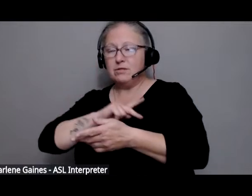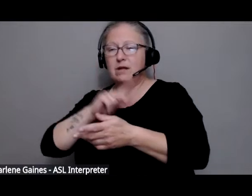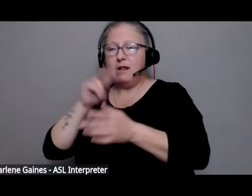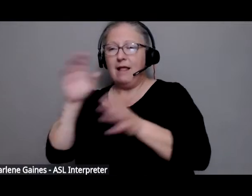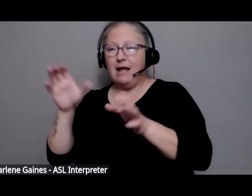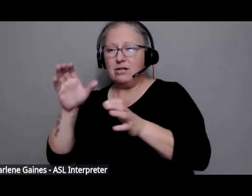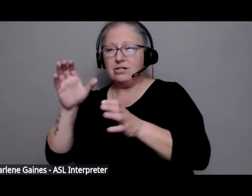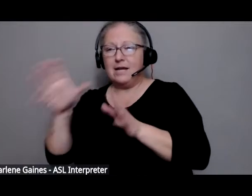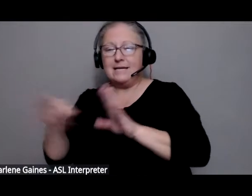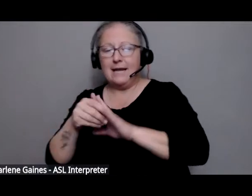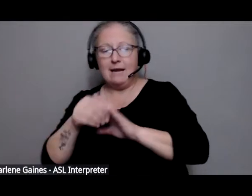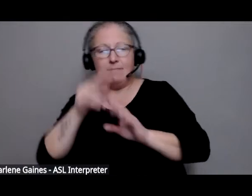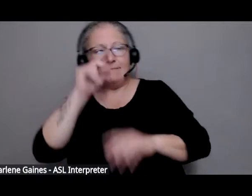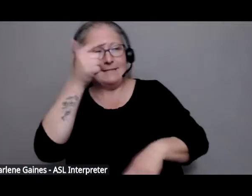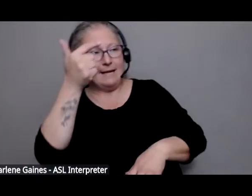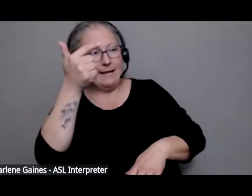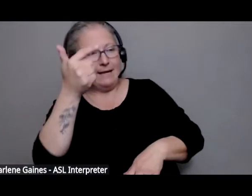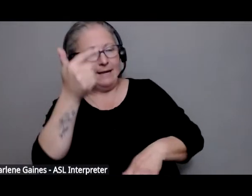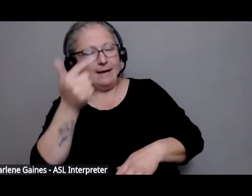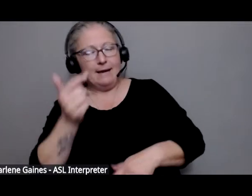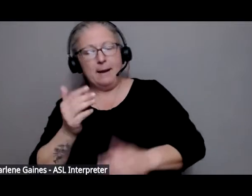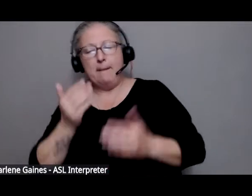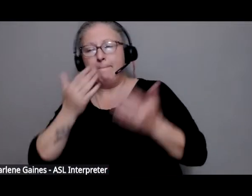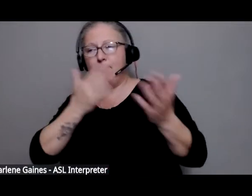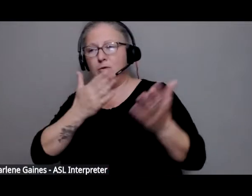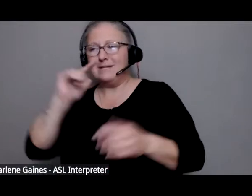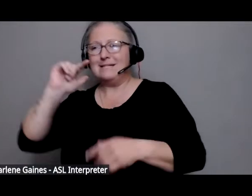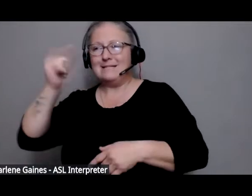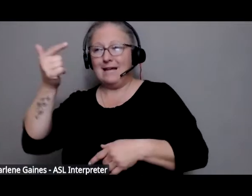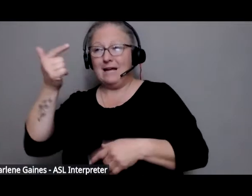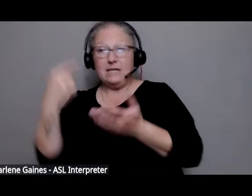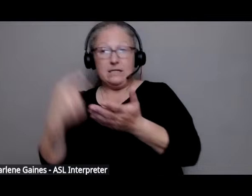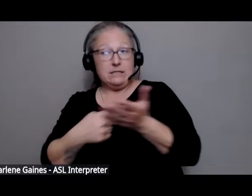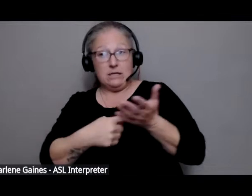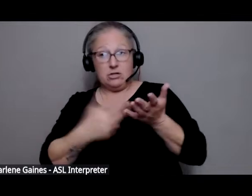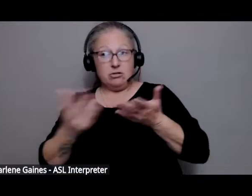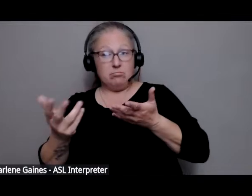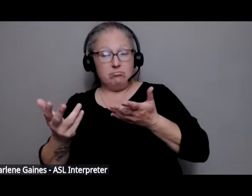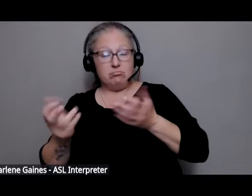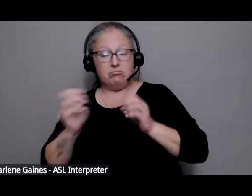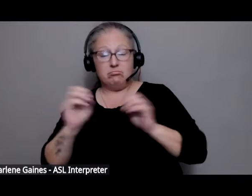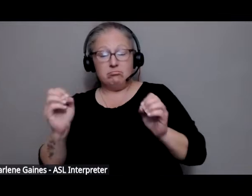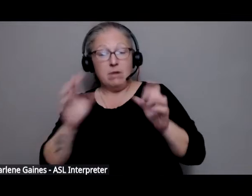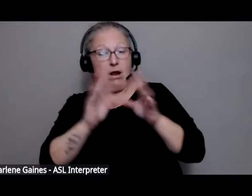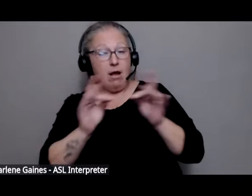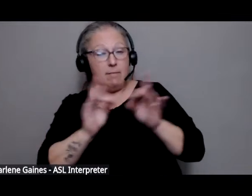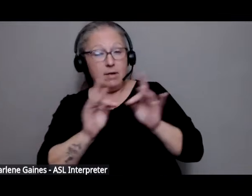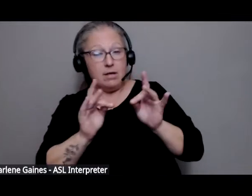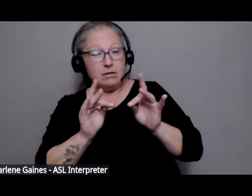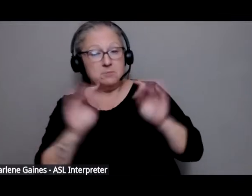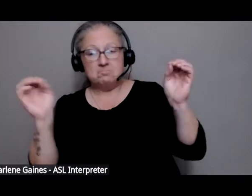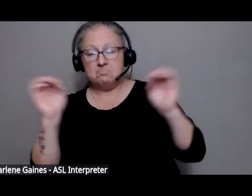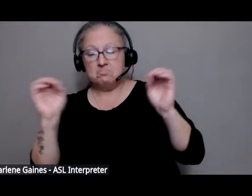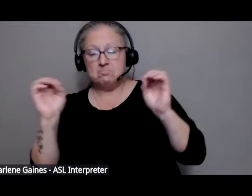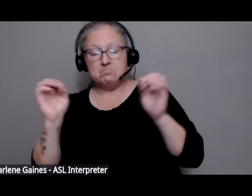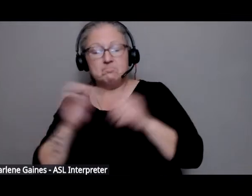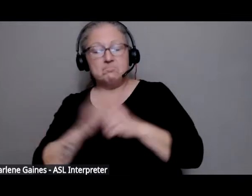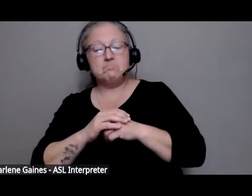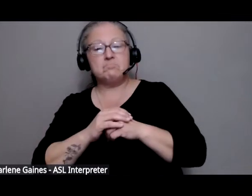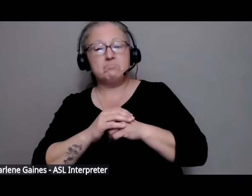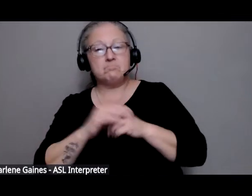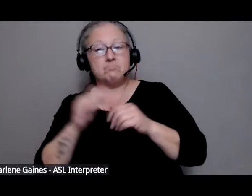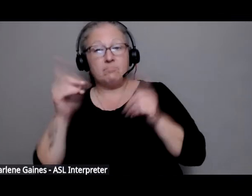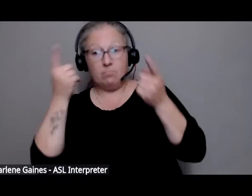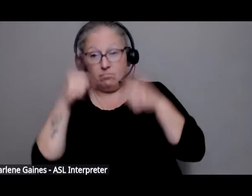I second that. Okay, we have a motion and a second. Any discussion? Any comments? There are none. Okay, all